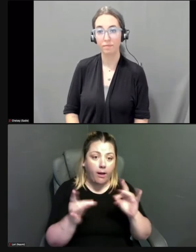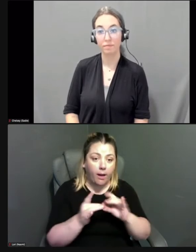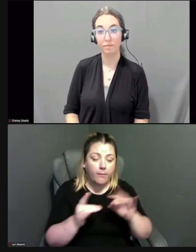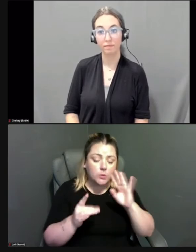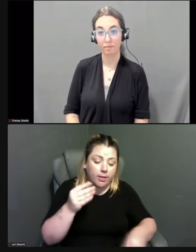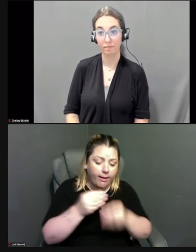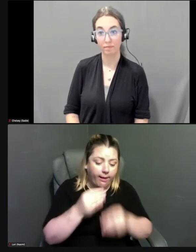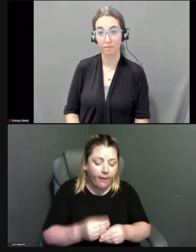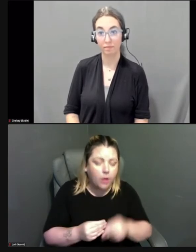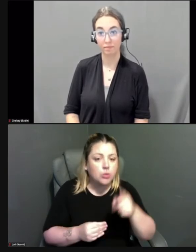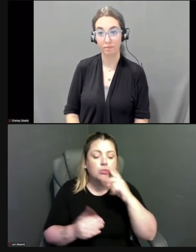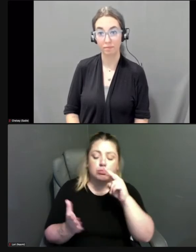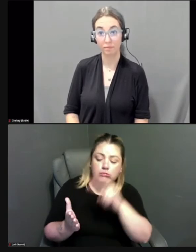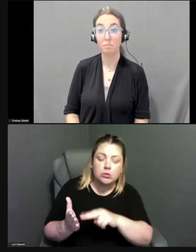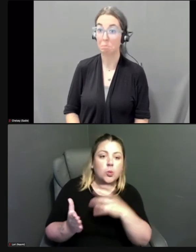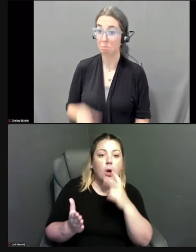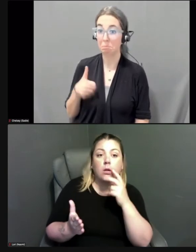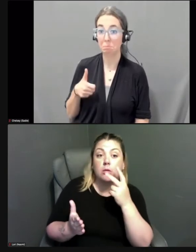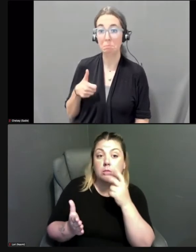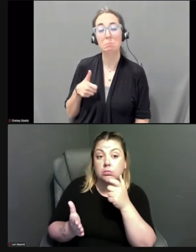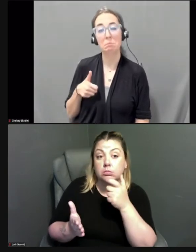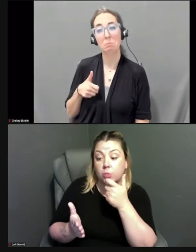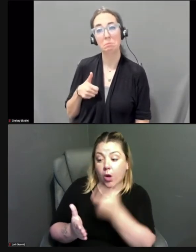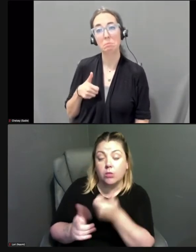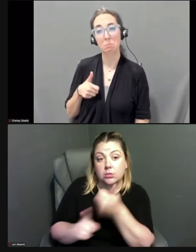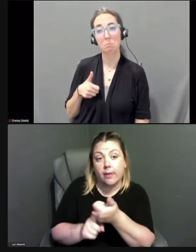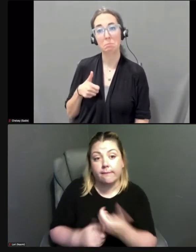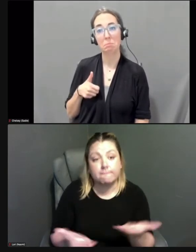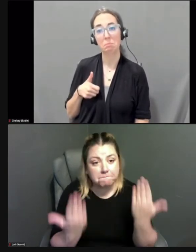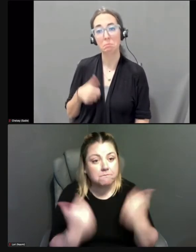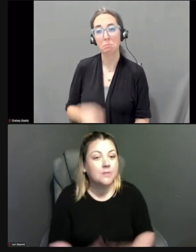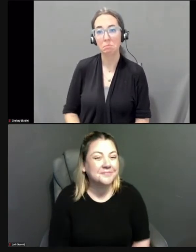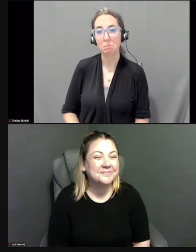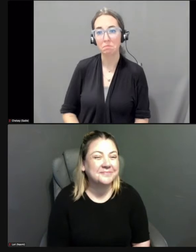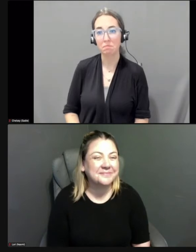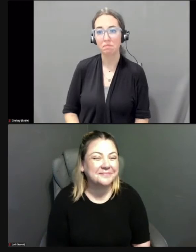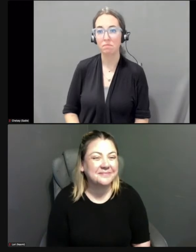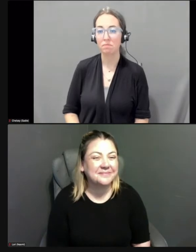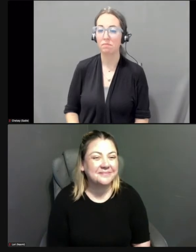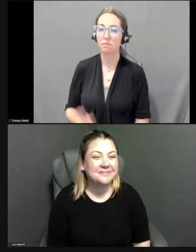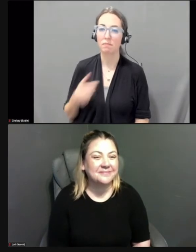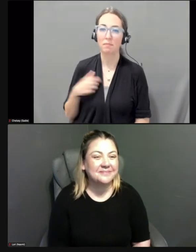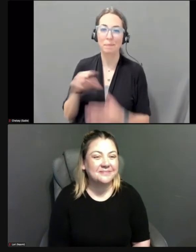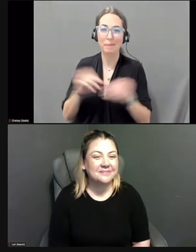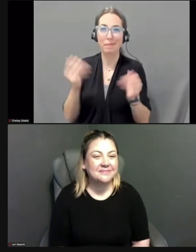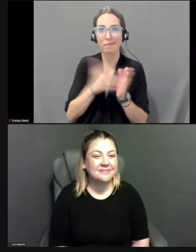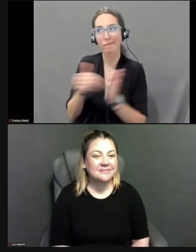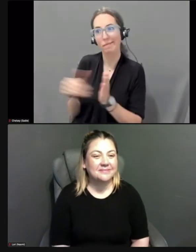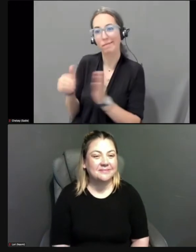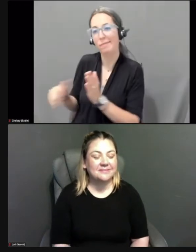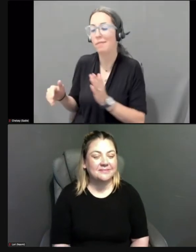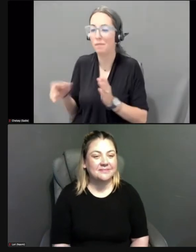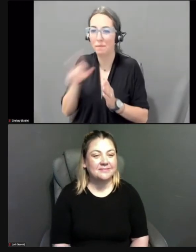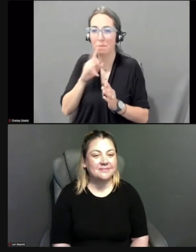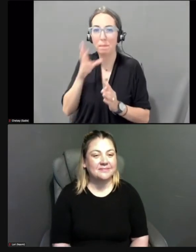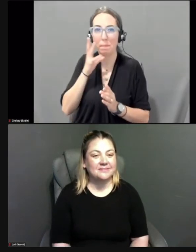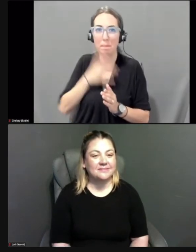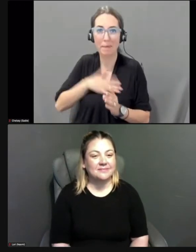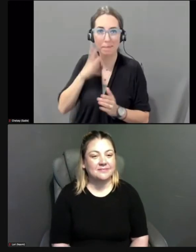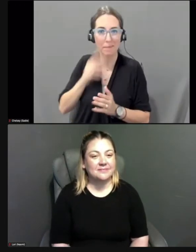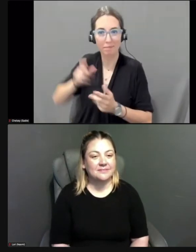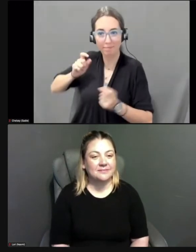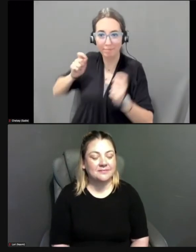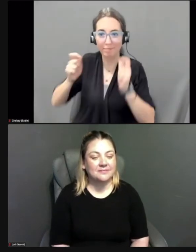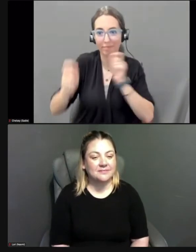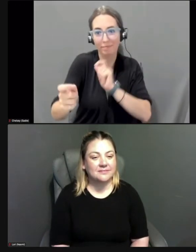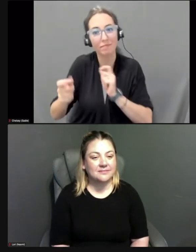lens too. That sounds good. And I feel like I've said this word a million times, but it's been an evolution. Initially, like you, I started following